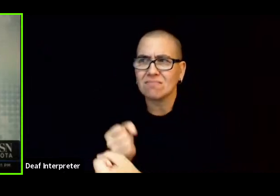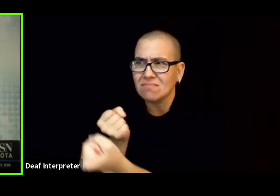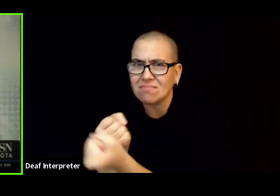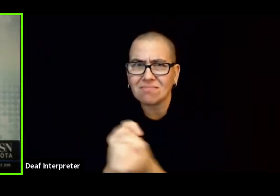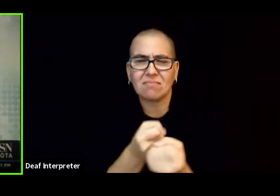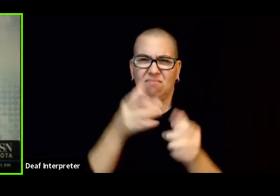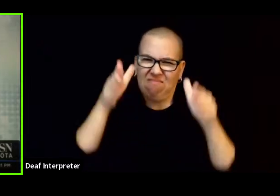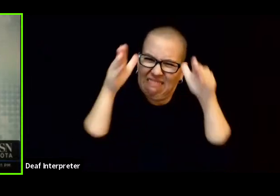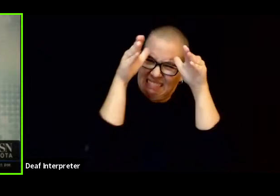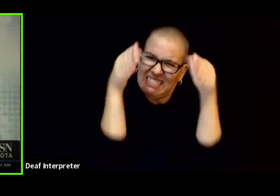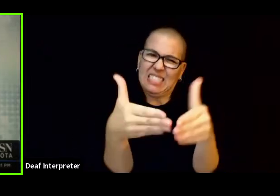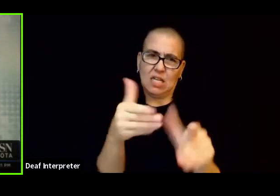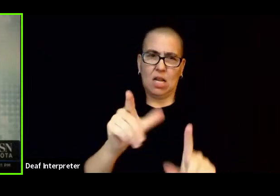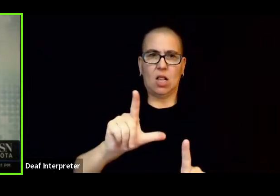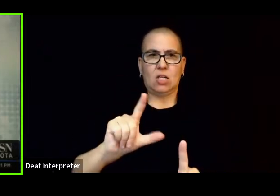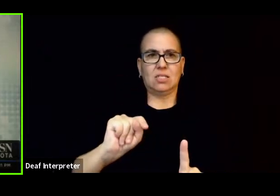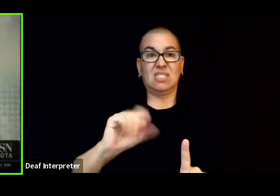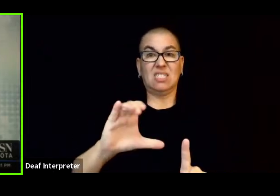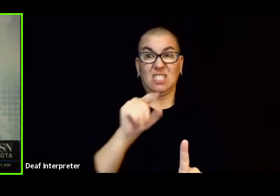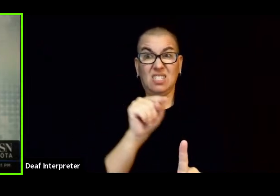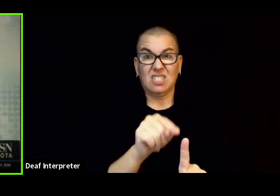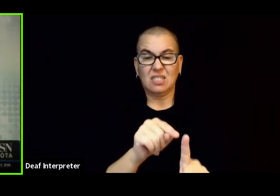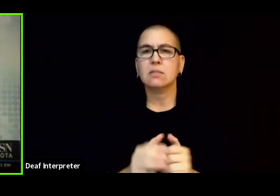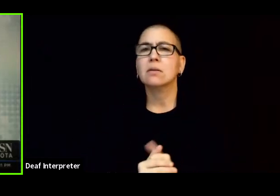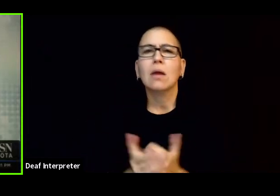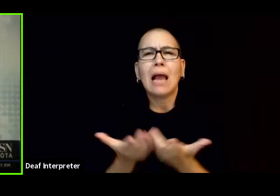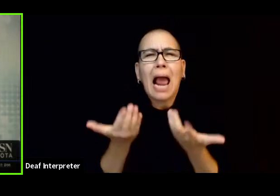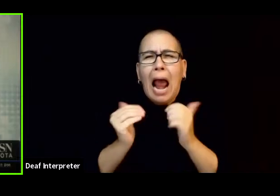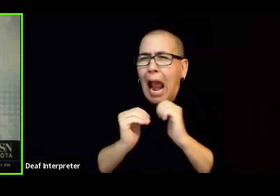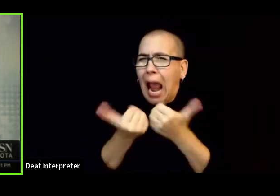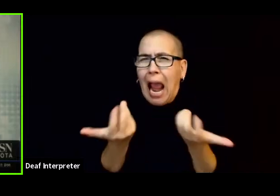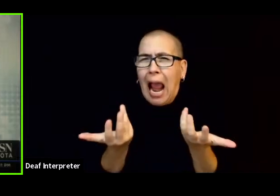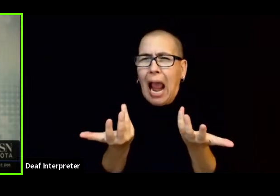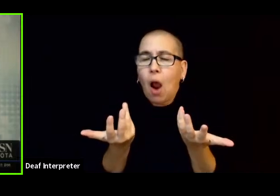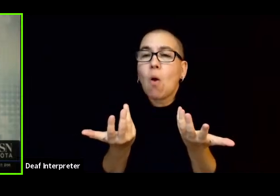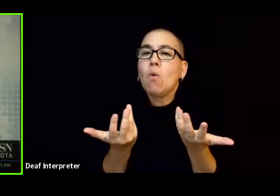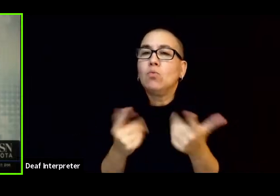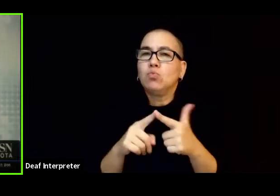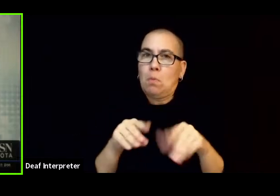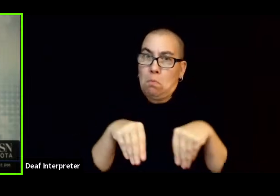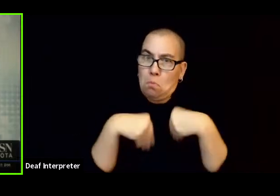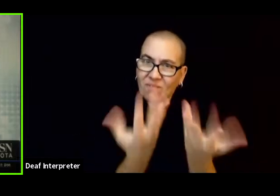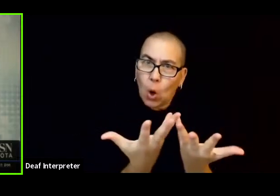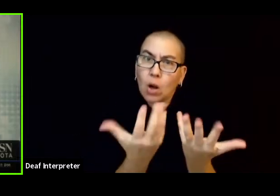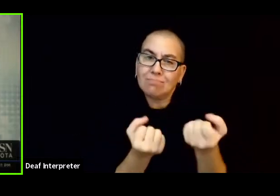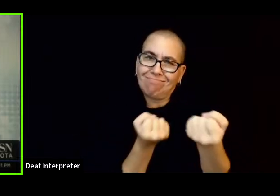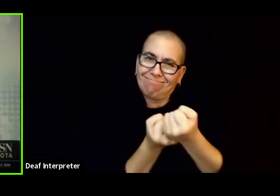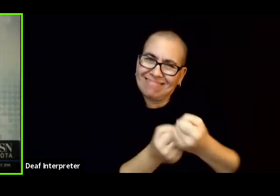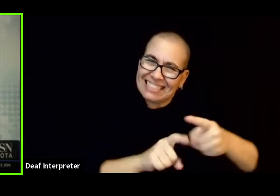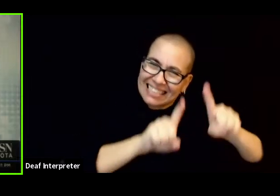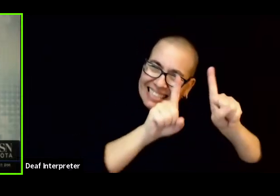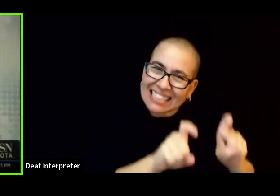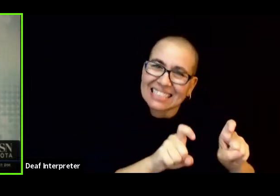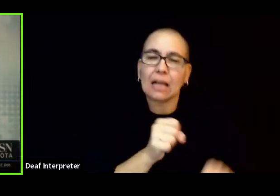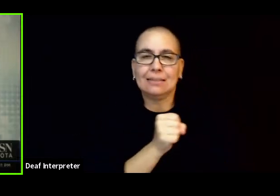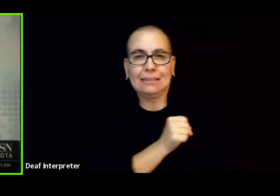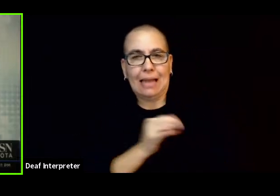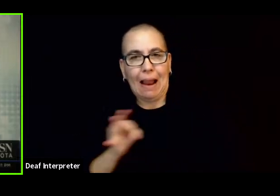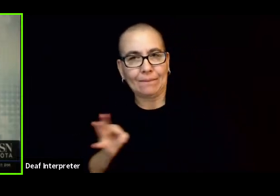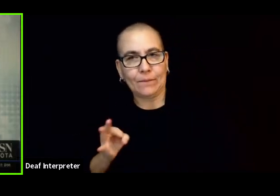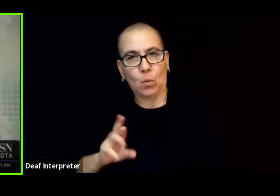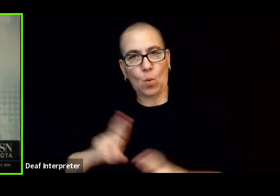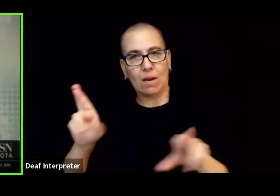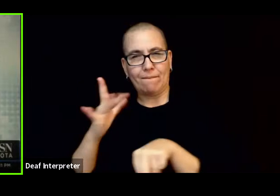partners by providing support with testing and staffing, facilitating connections between long-term care and